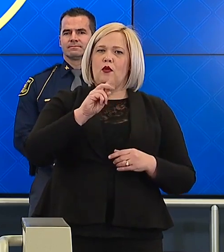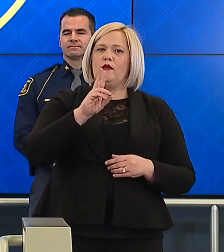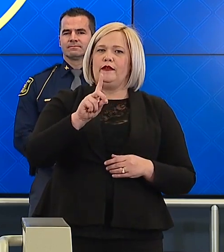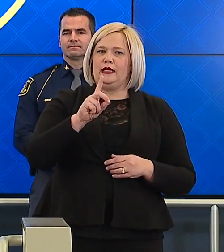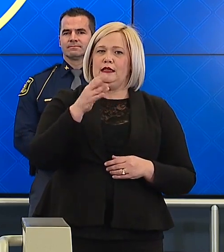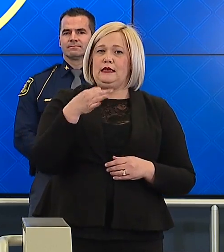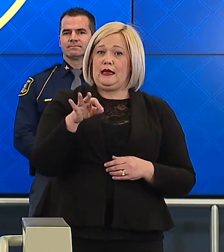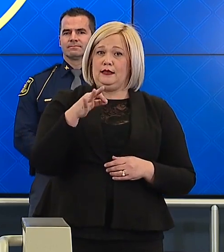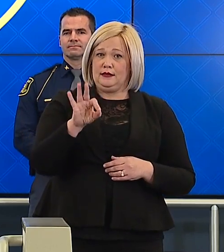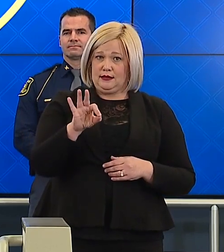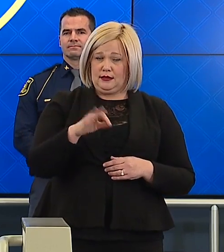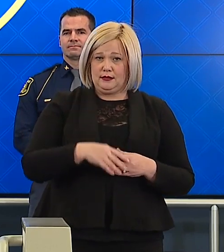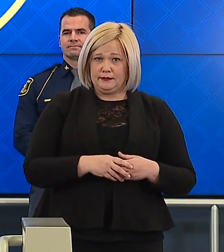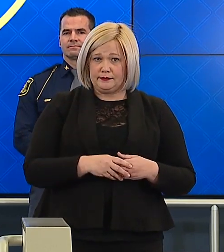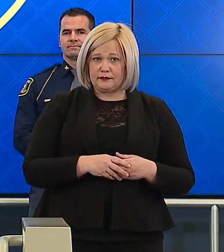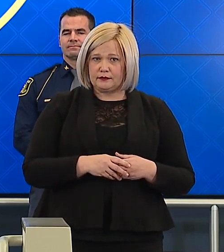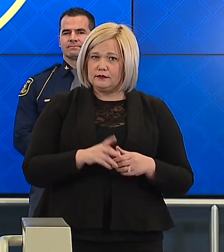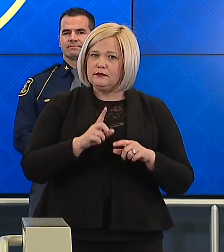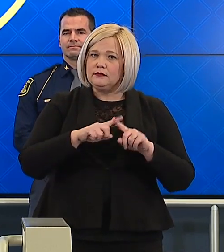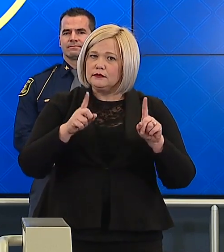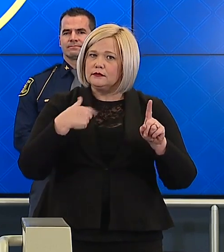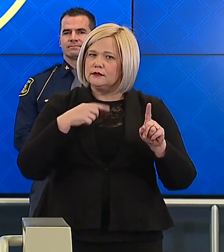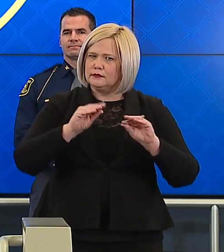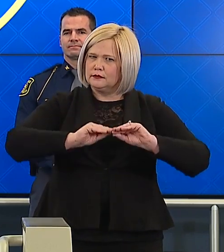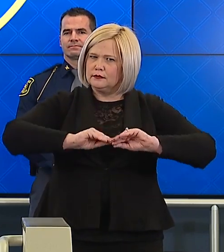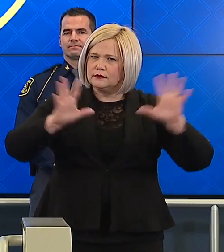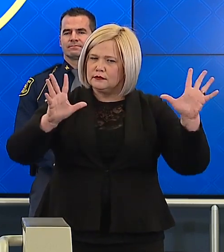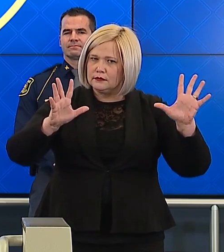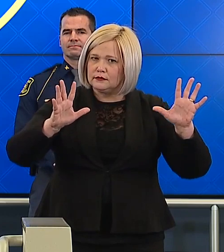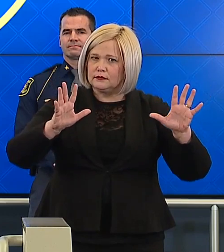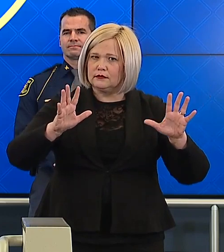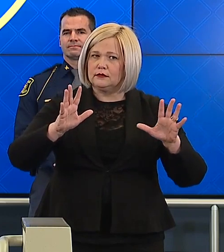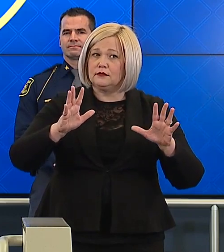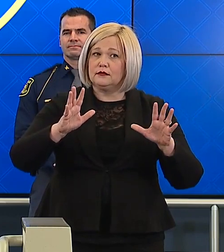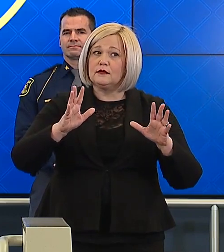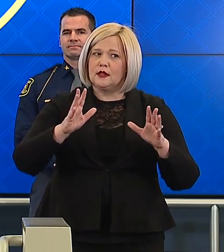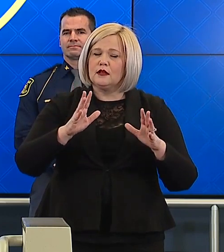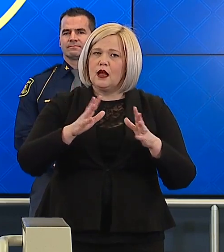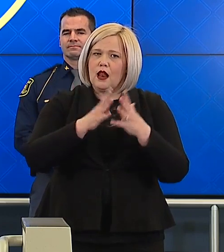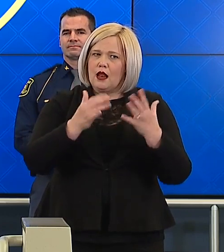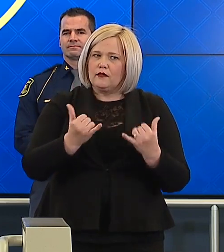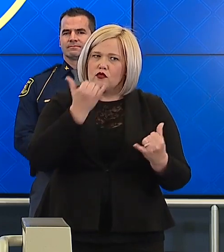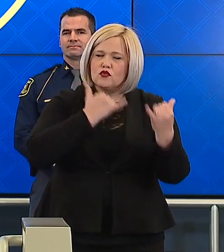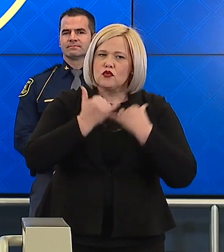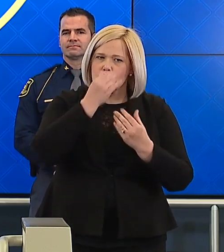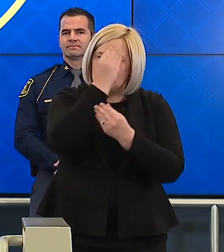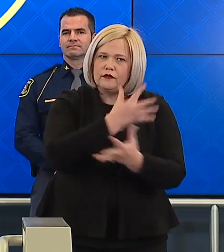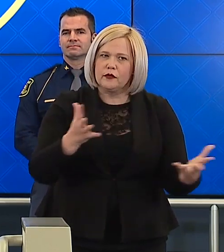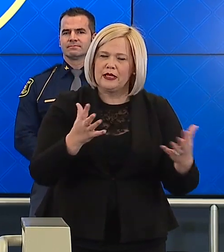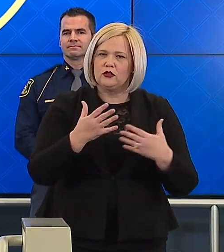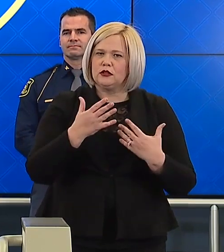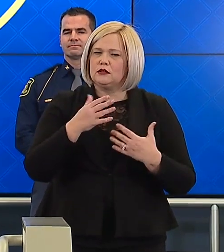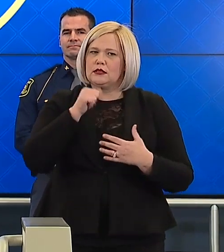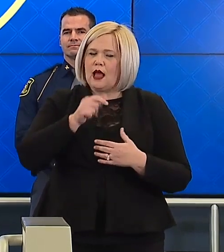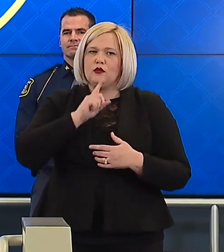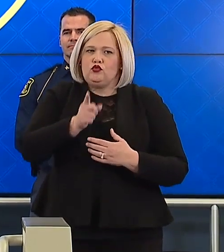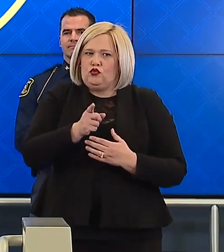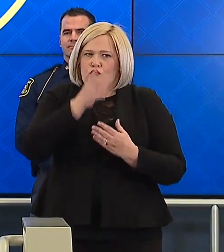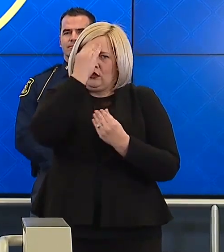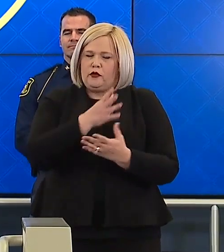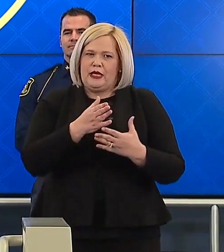I want to be very clear. There's been a lot of misinformation and rumors floating around.